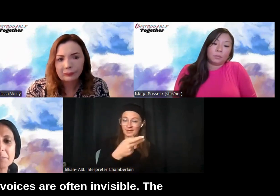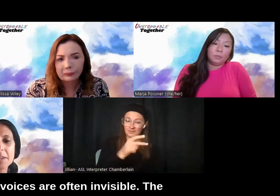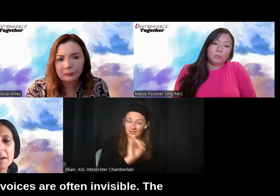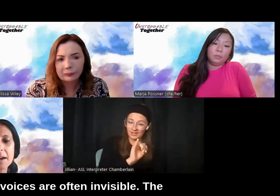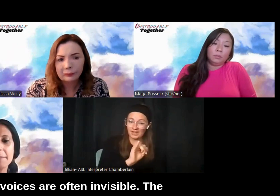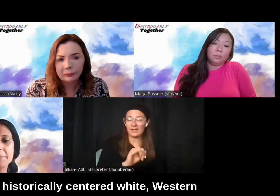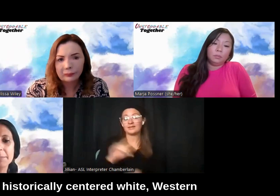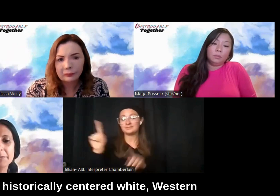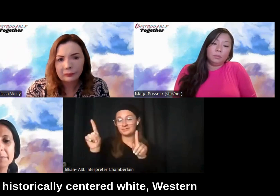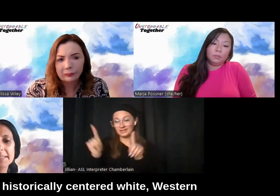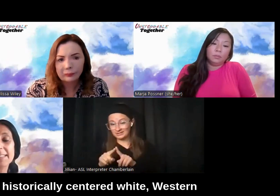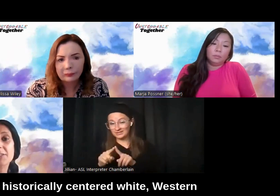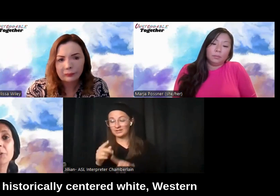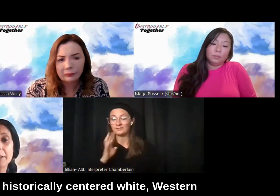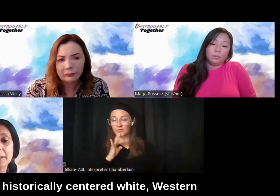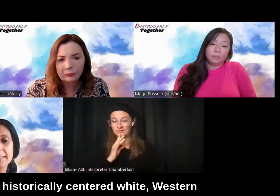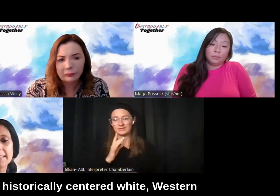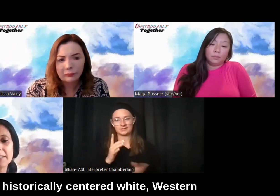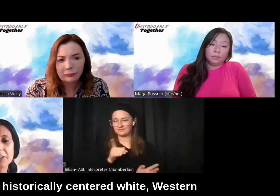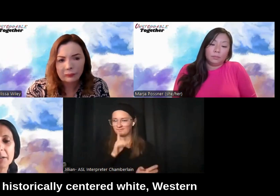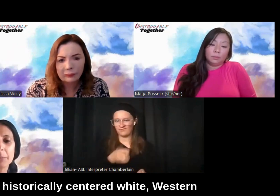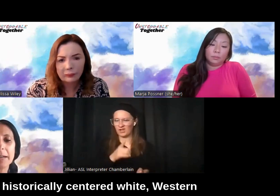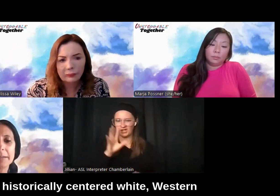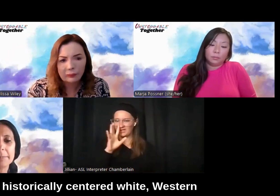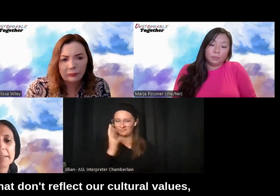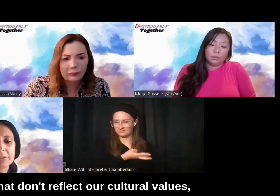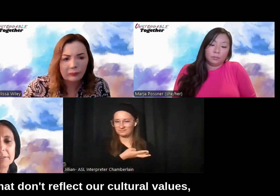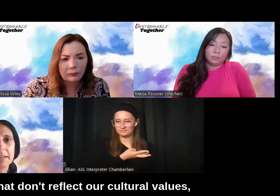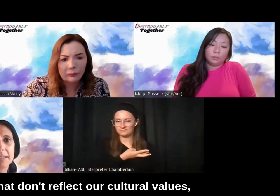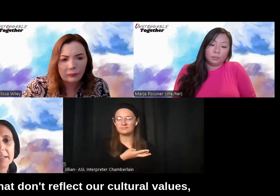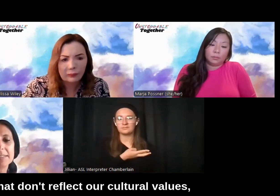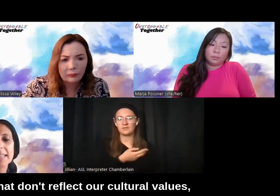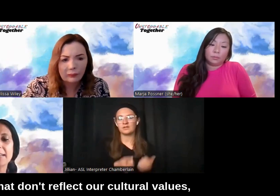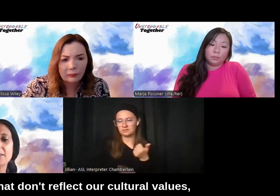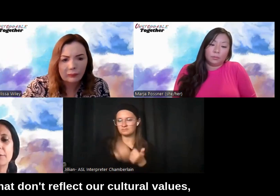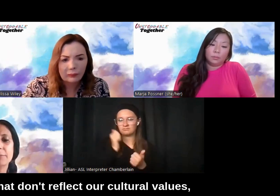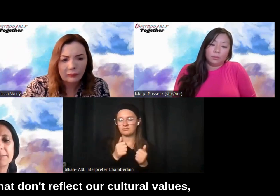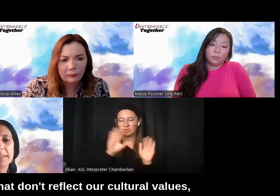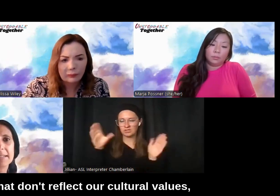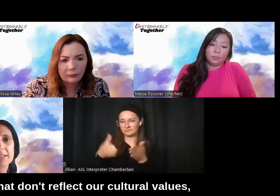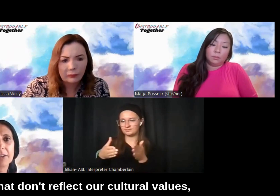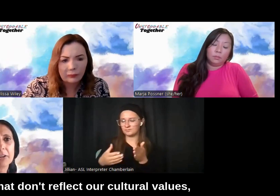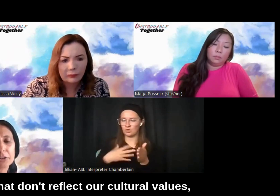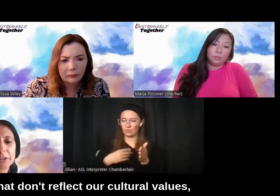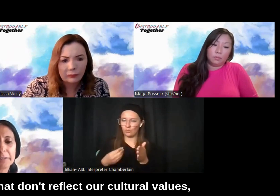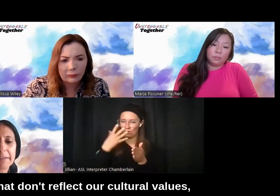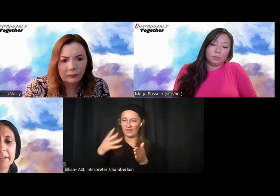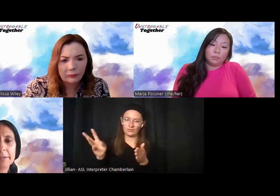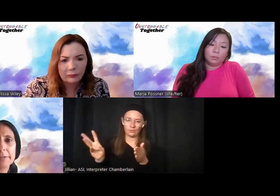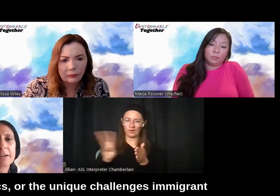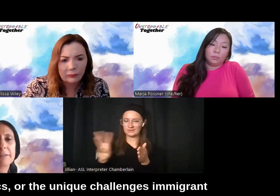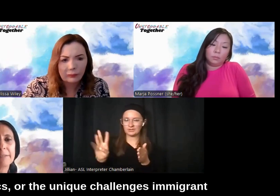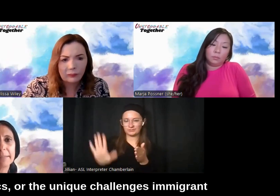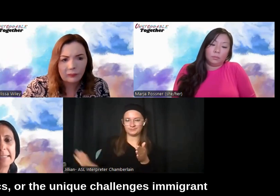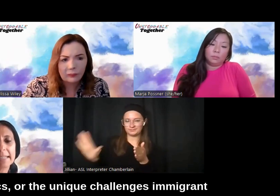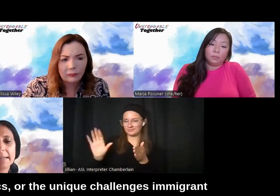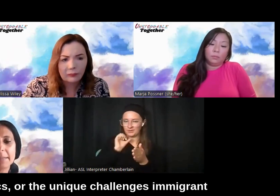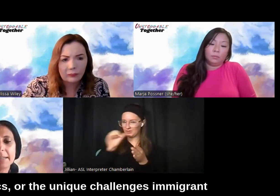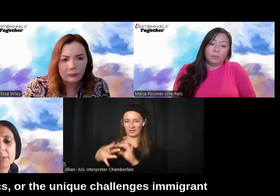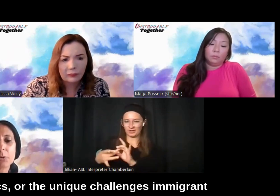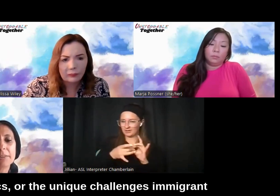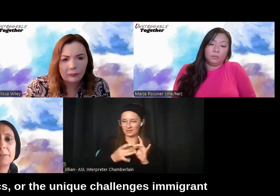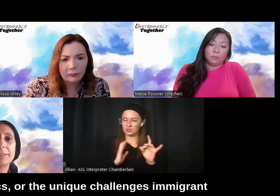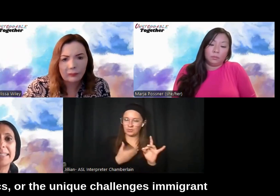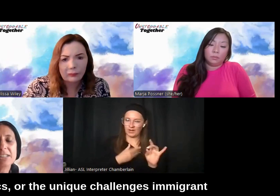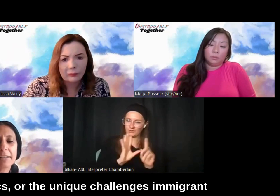invisible. The movement is historically centered on white Western narratives that don't reflect our cultural values, our family